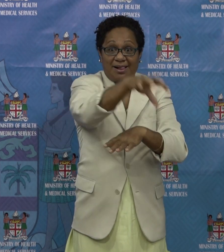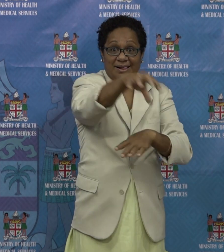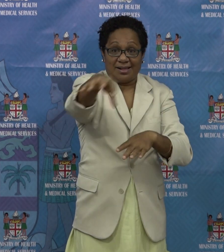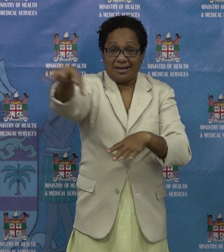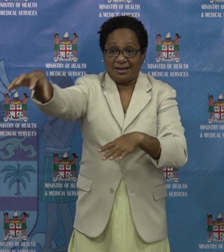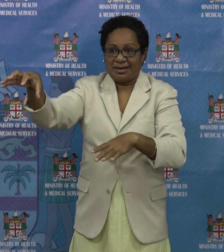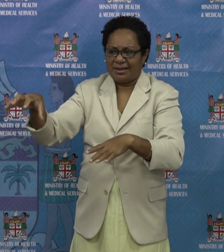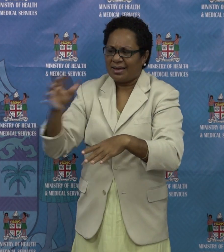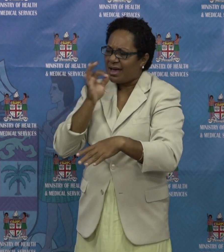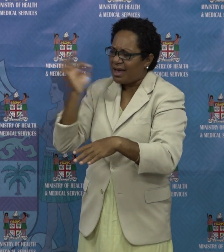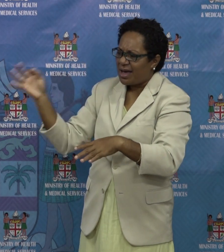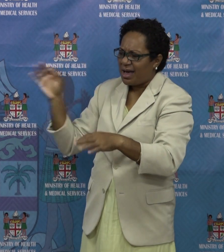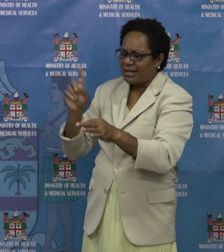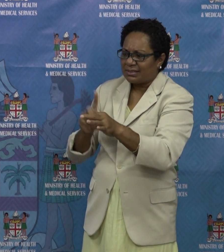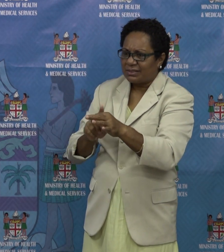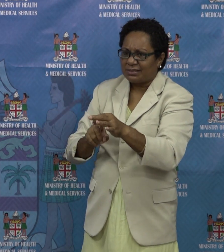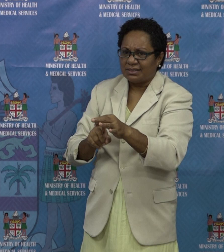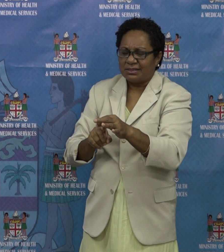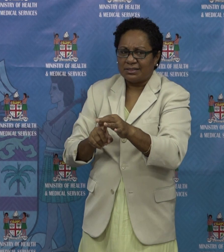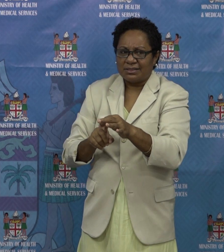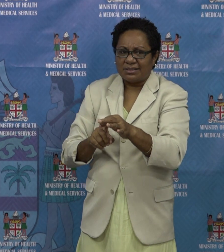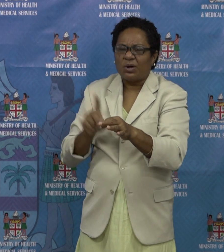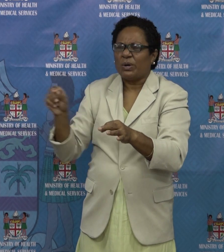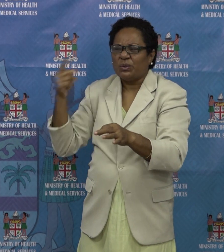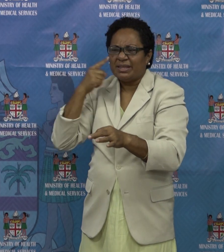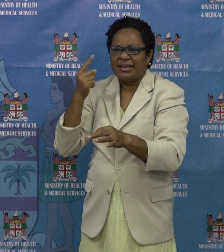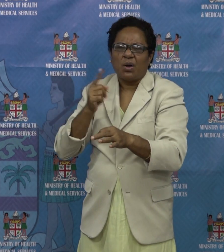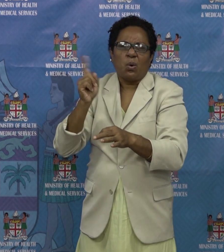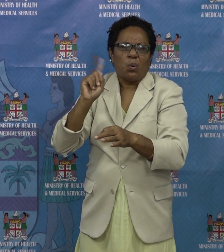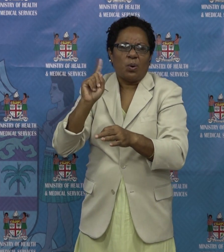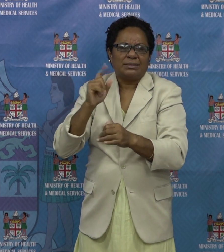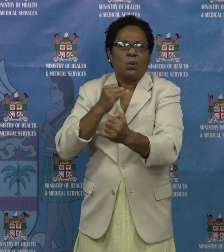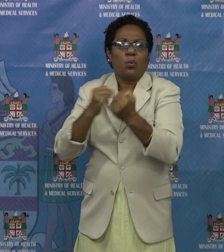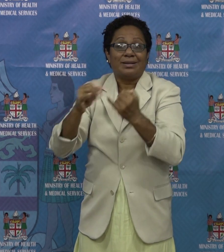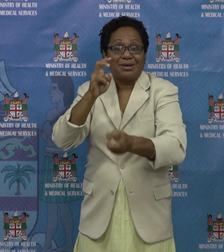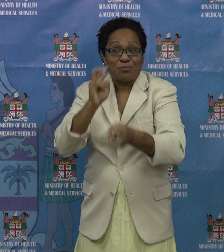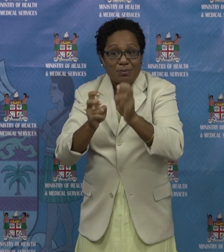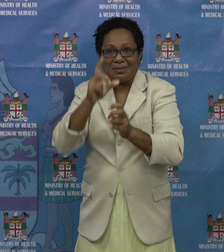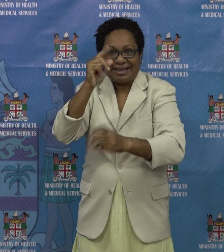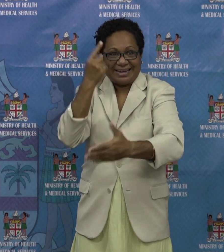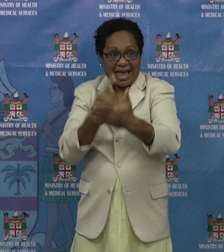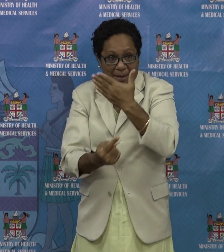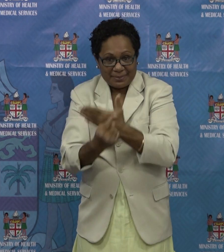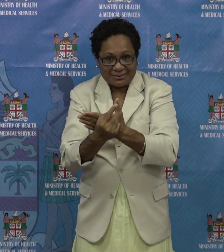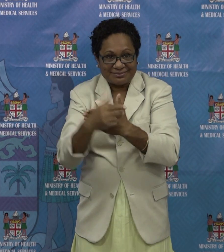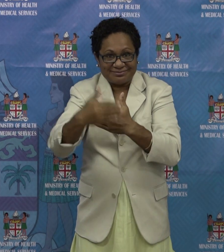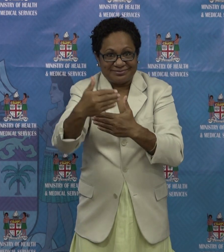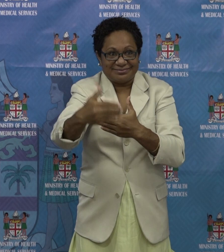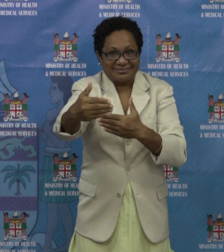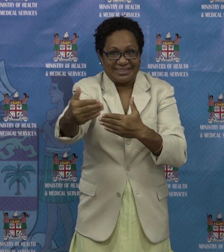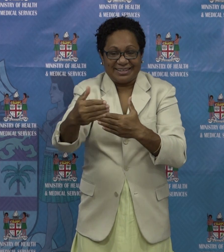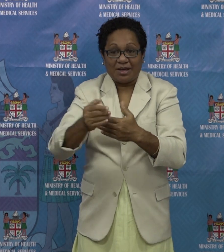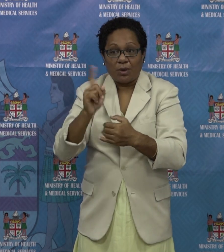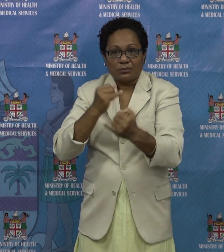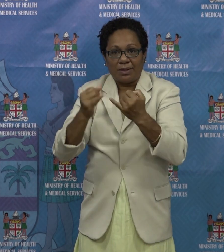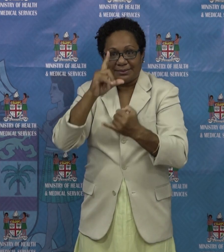what is the worst case scenario that the Ministry of Health is preparing for as